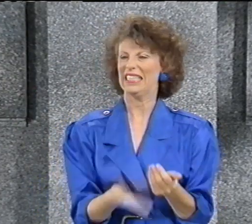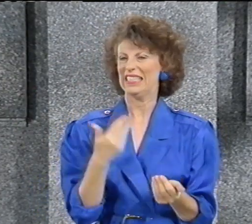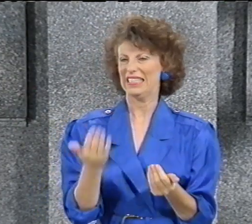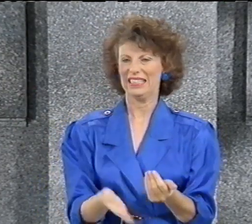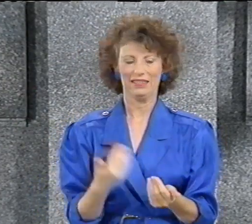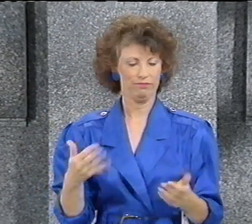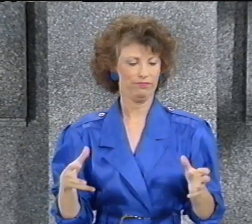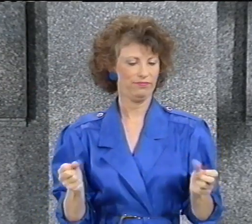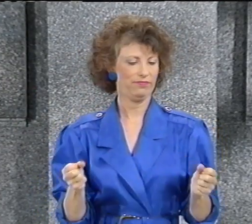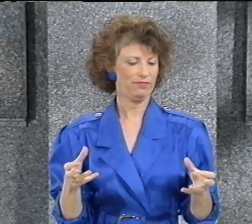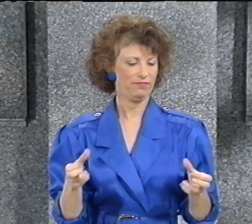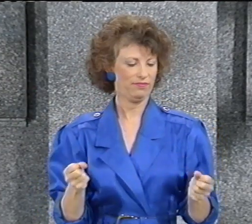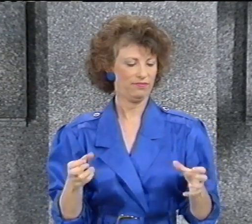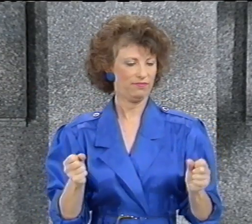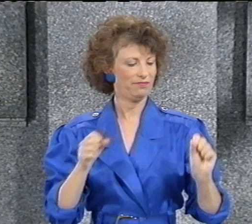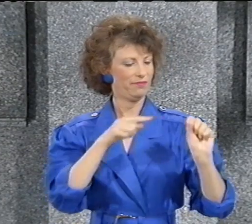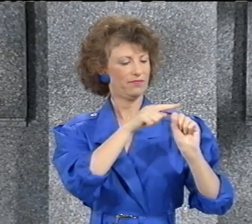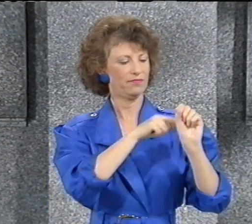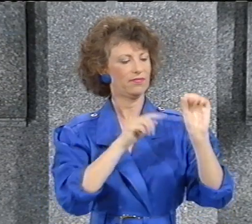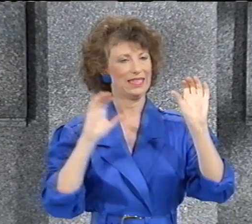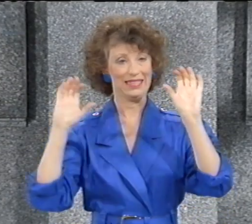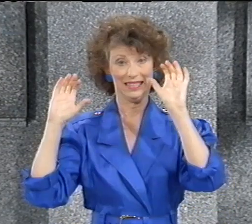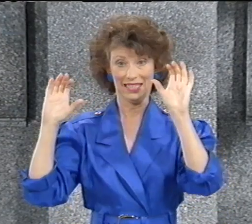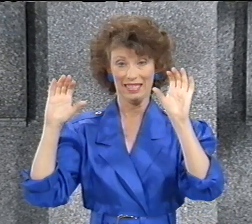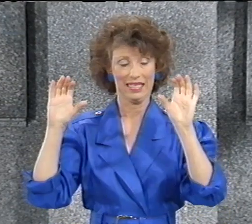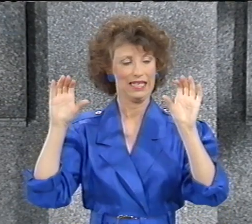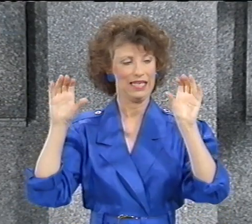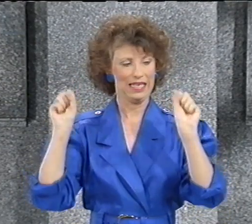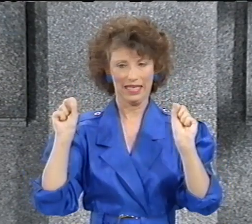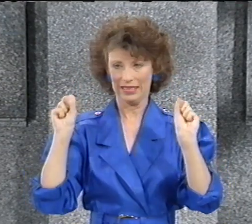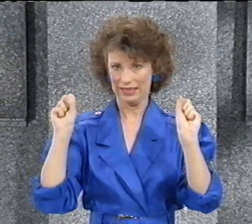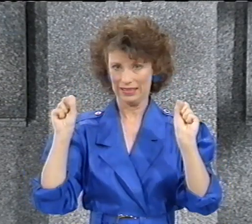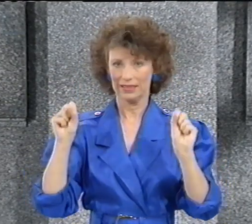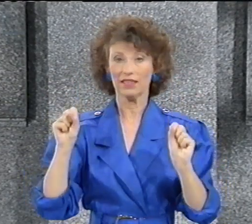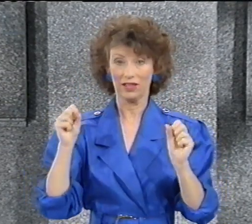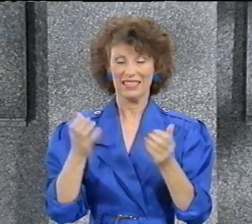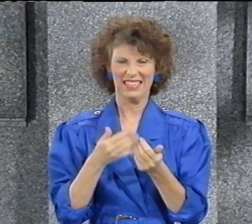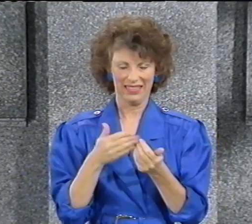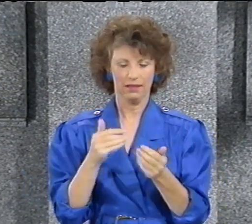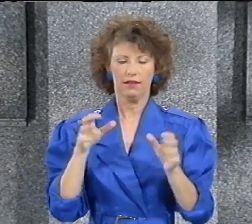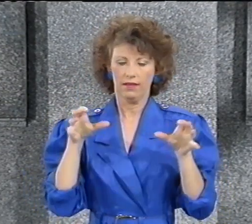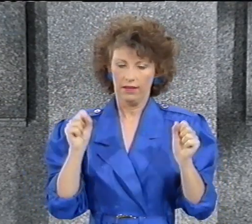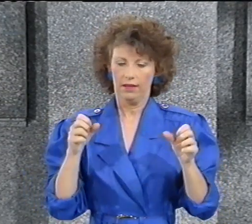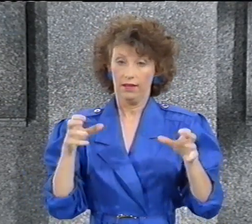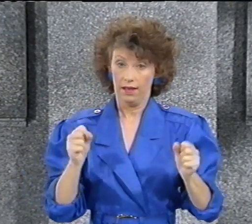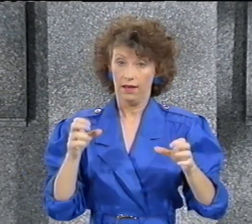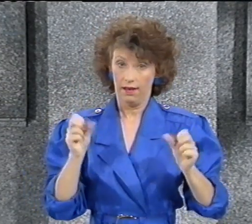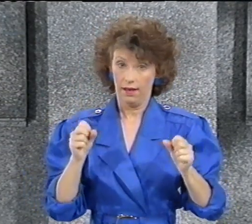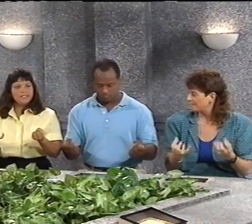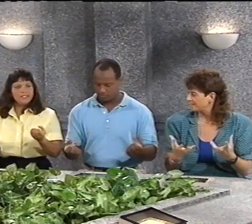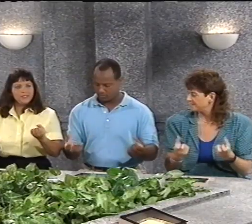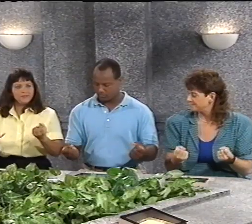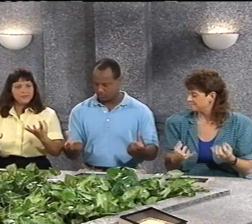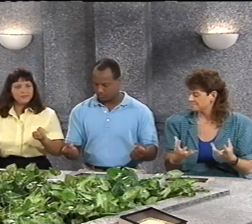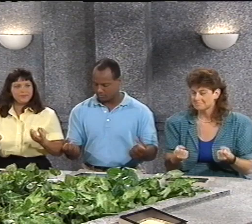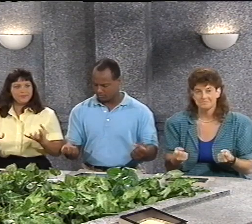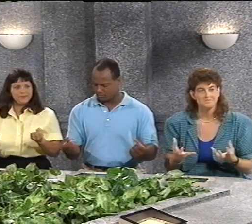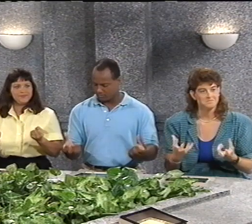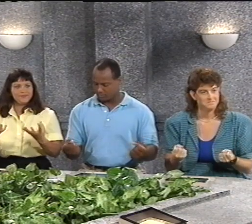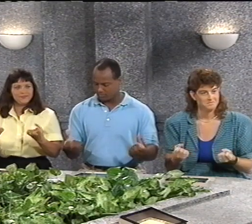think you can use. It's very easy. It's just opening and closing your hands from a C hand shape to an S hand shape